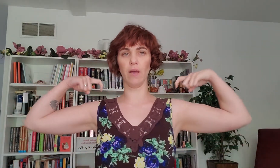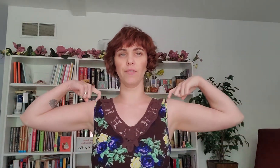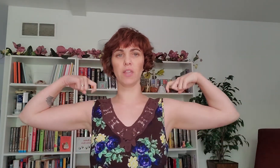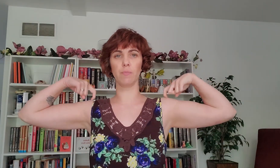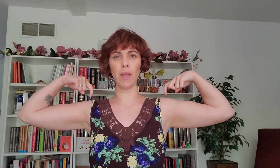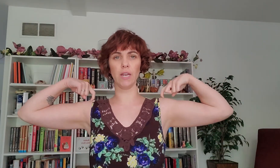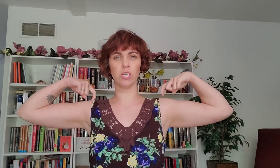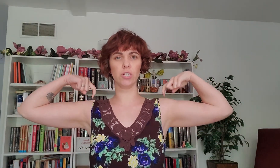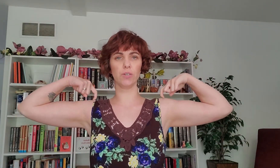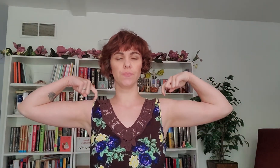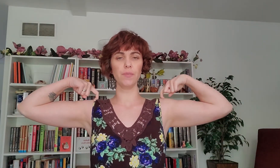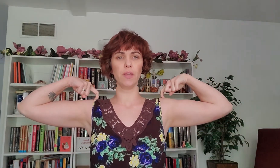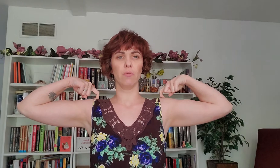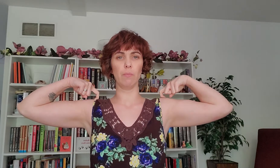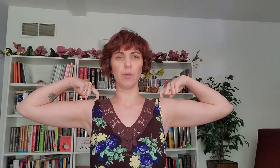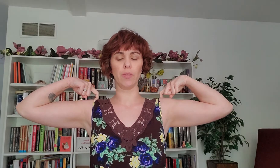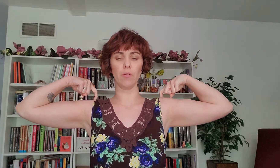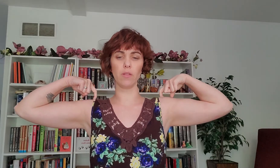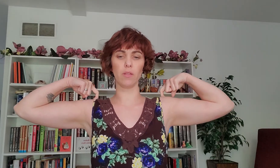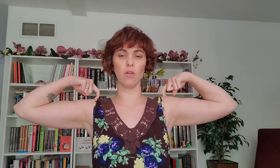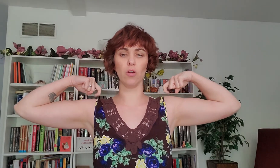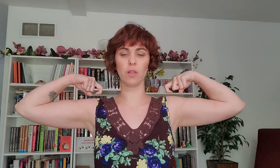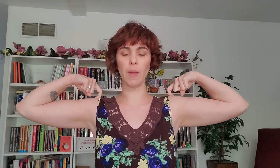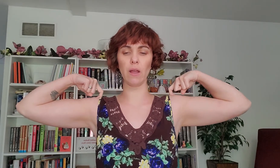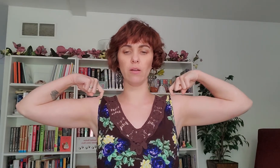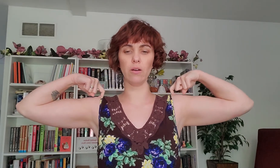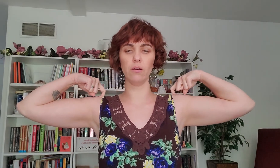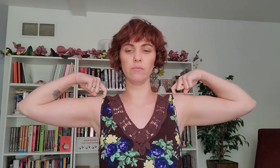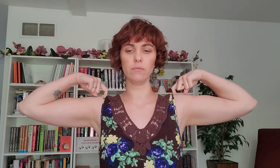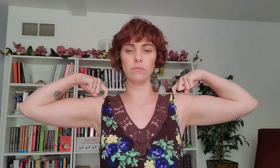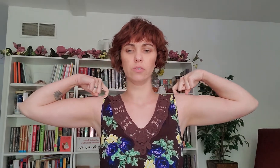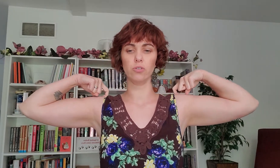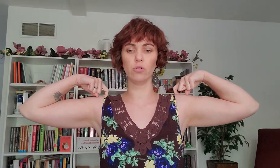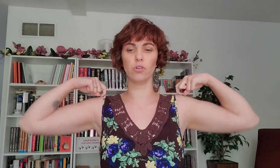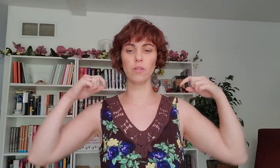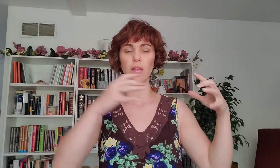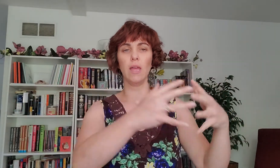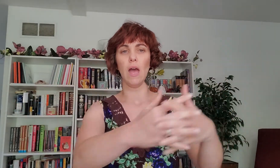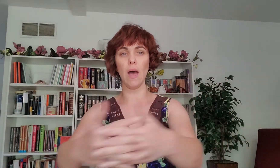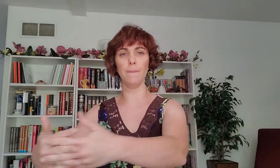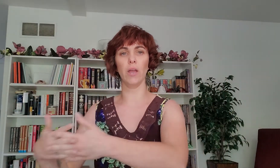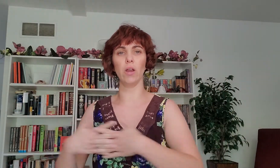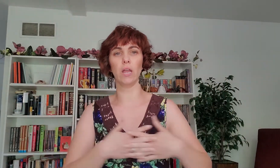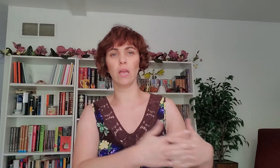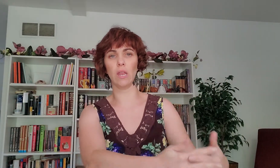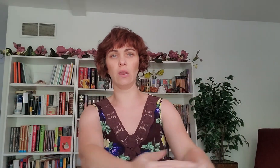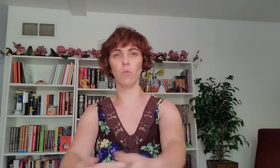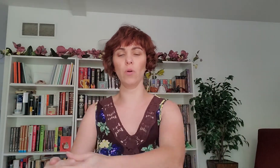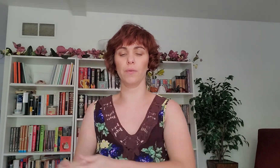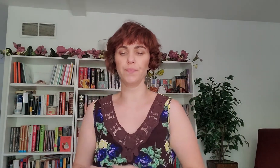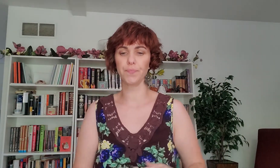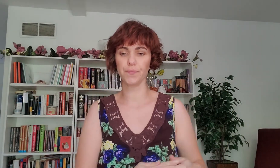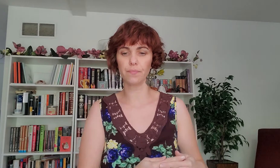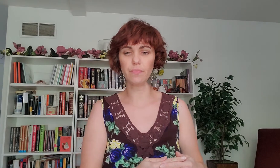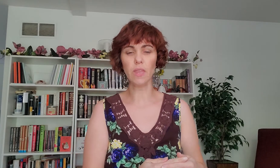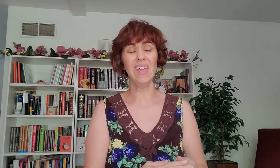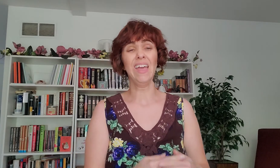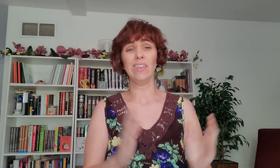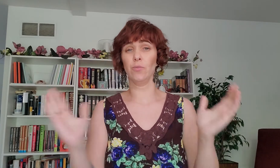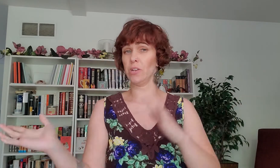the Spanish. We put those hooks back on our shoulders. American war. You can try